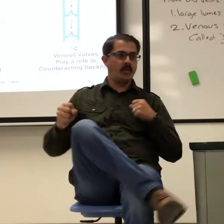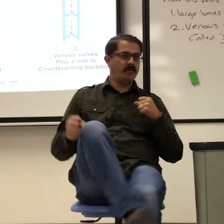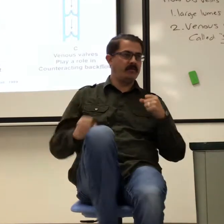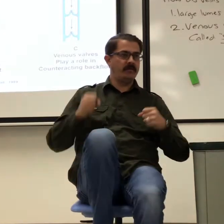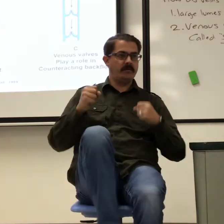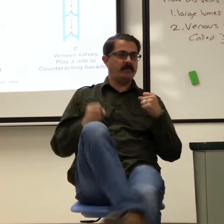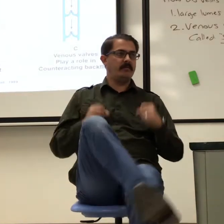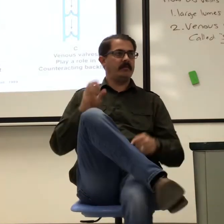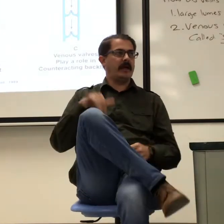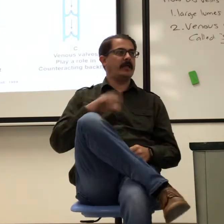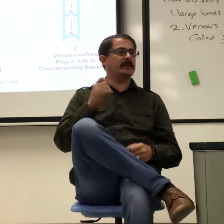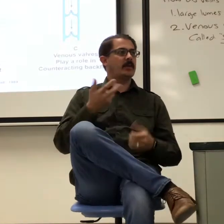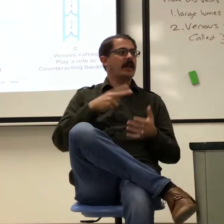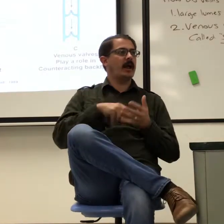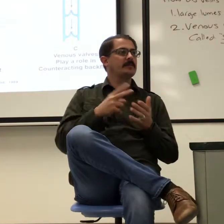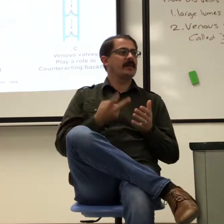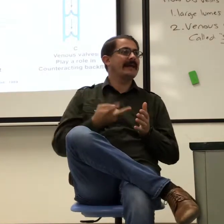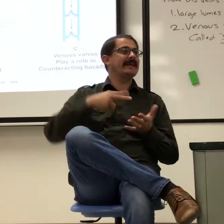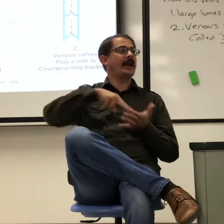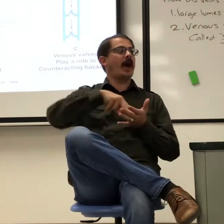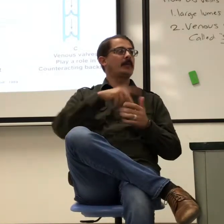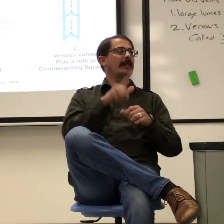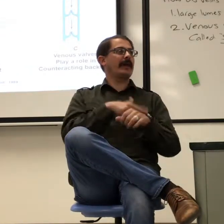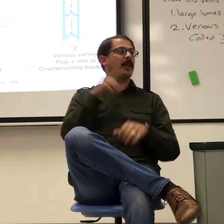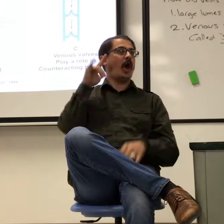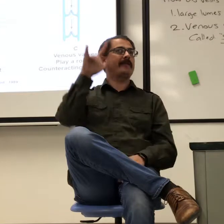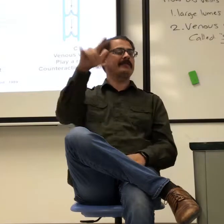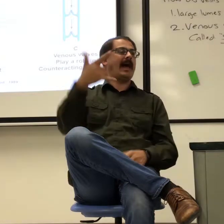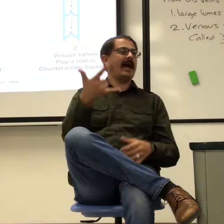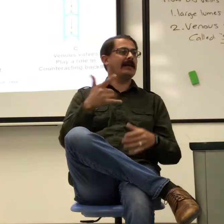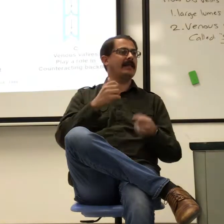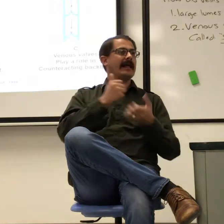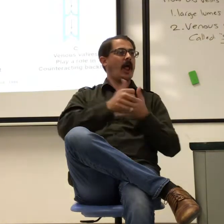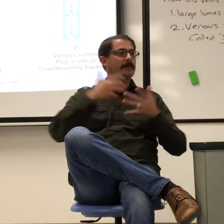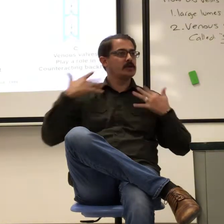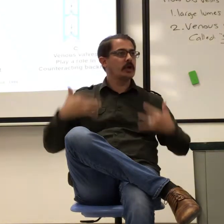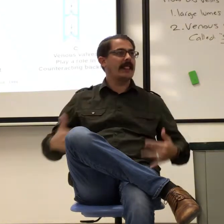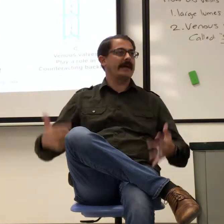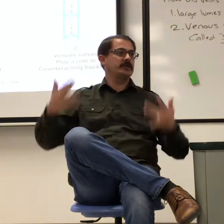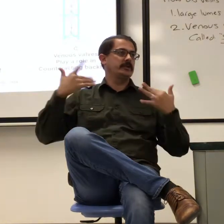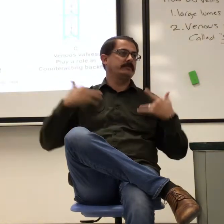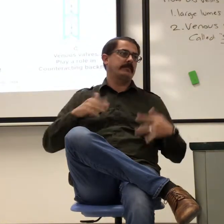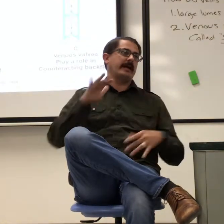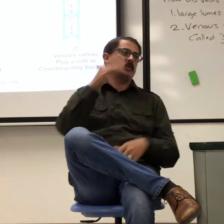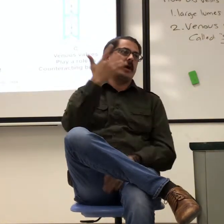to get up during a long flight to help circulation.